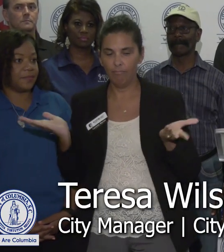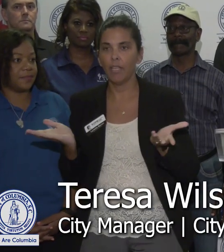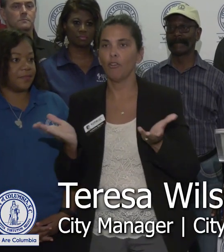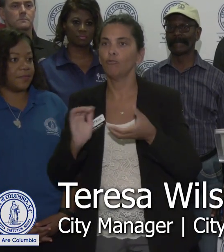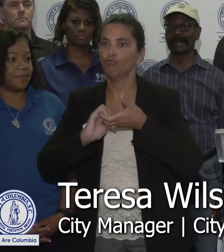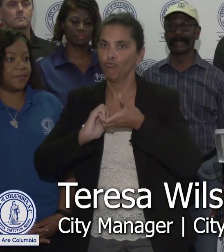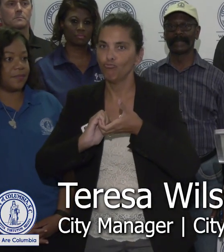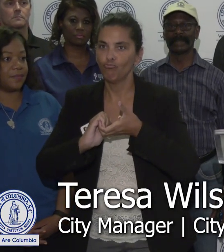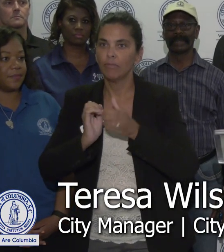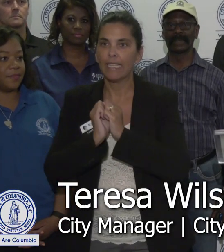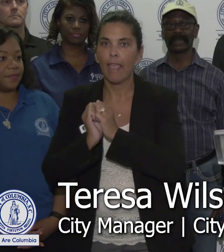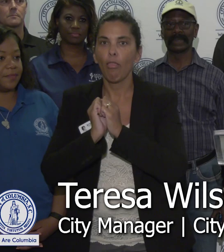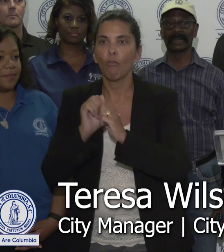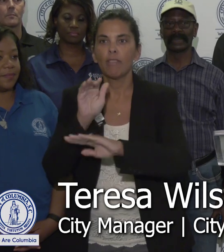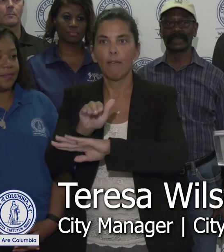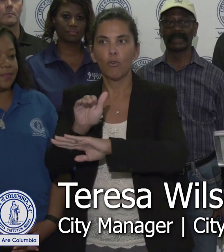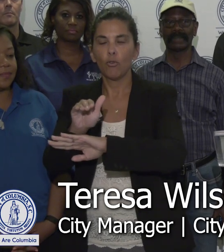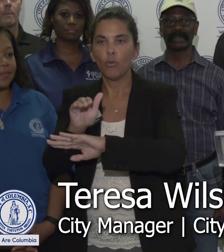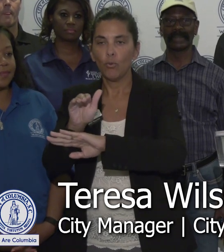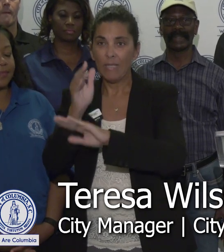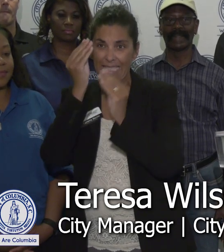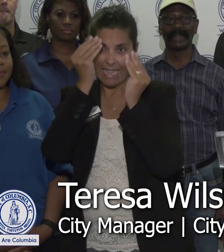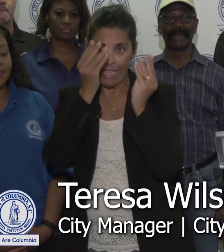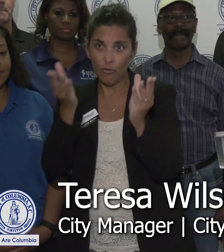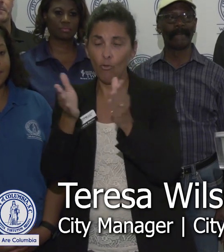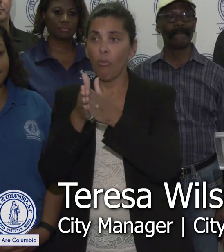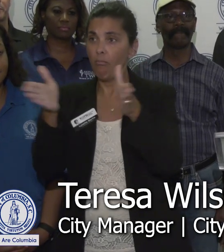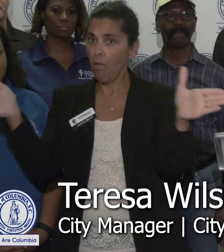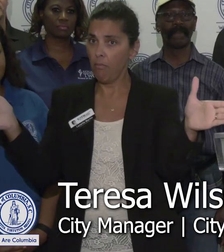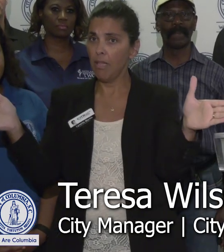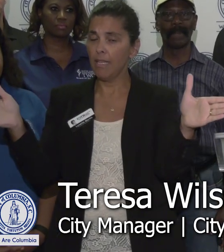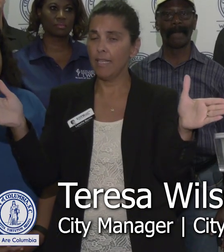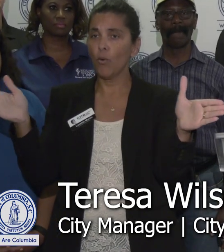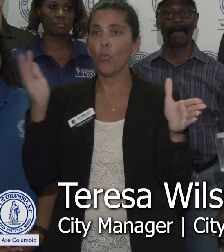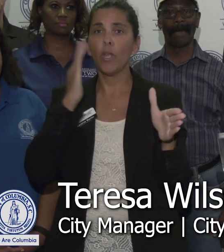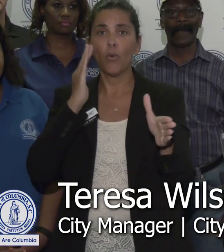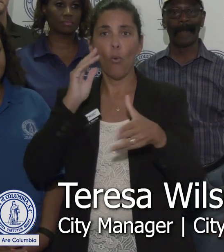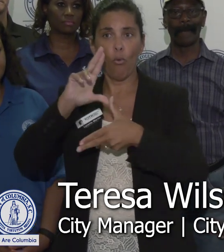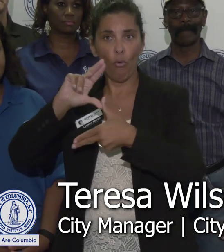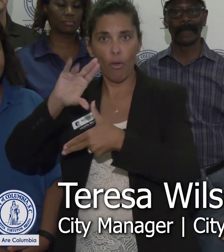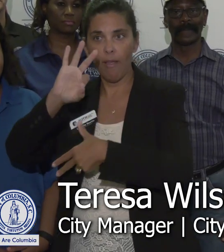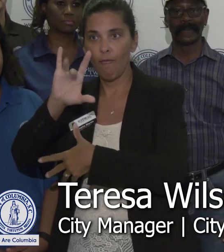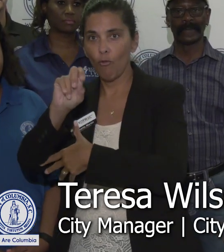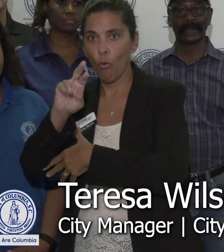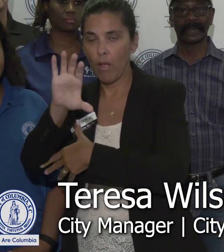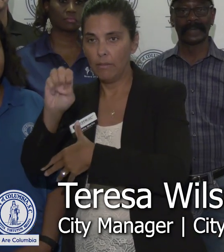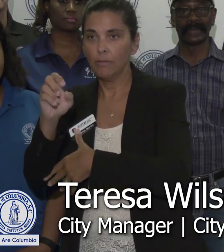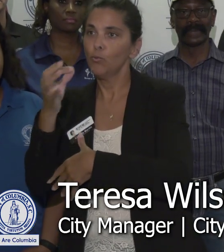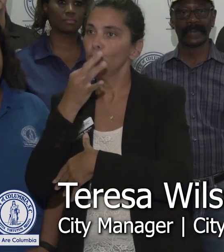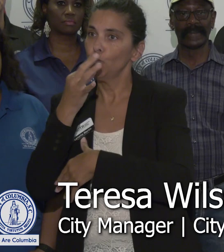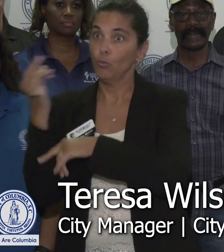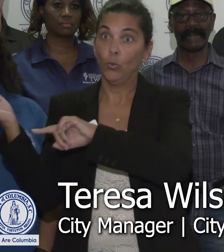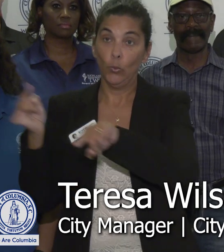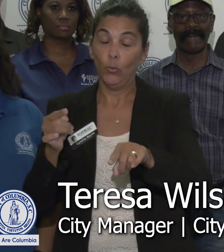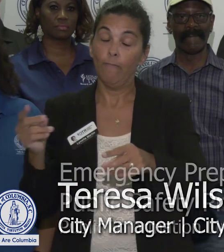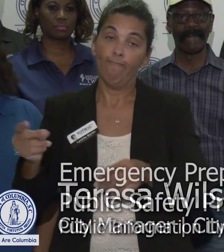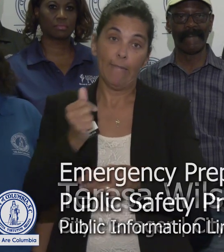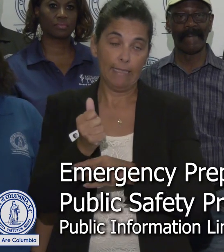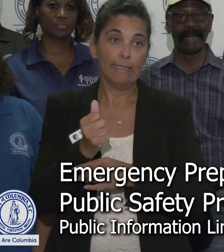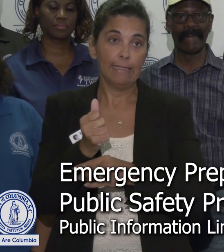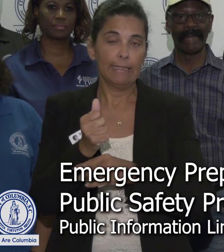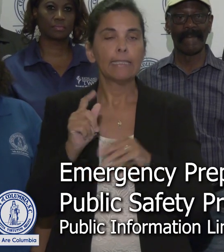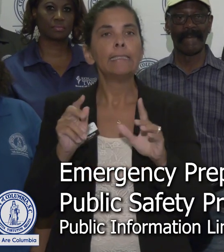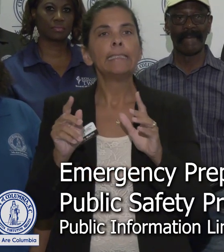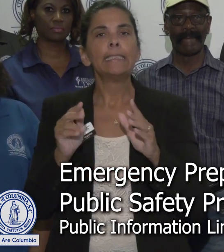afternoon to just reassure our public as Hurricane Florence fast approaches. The City of Columbia has